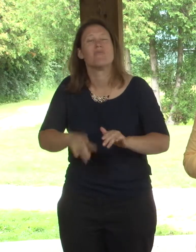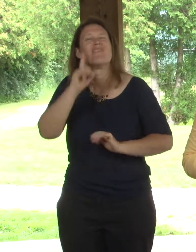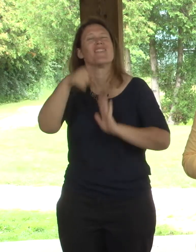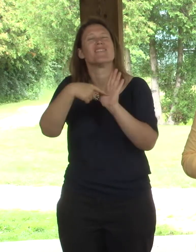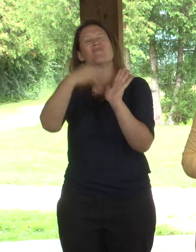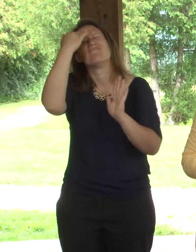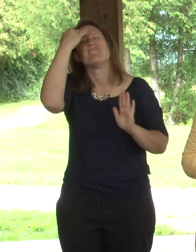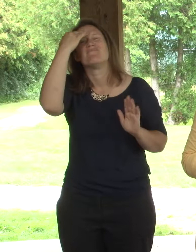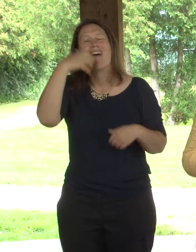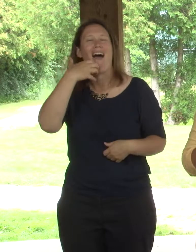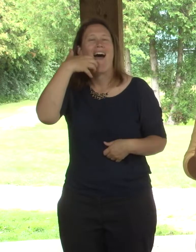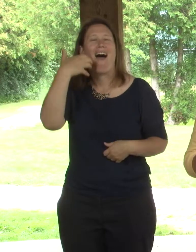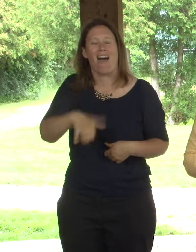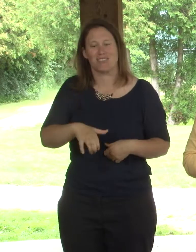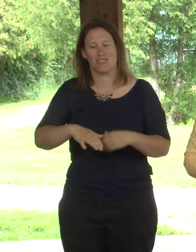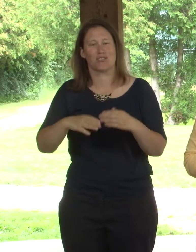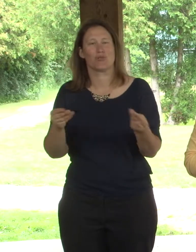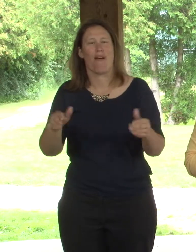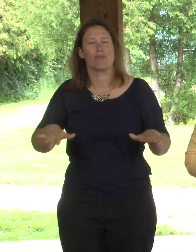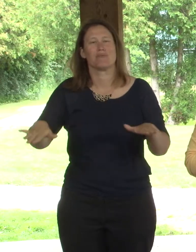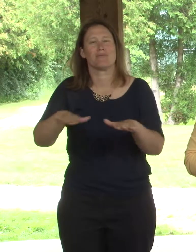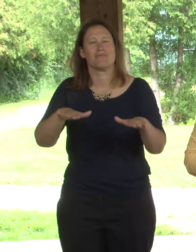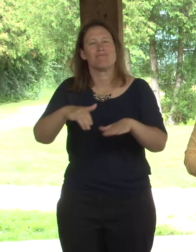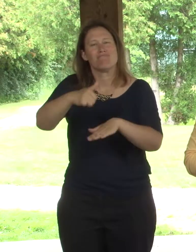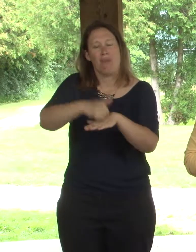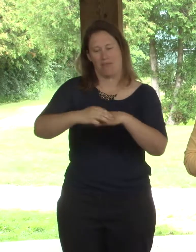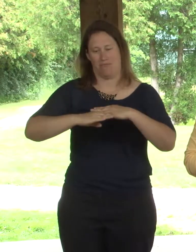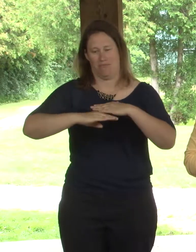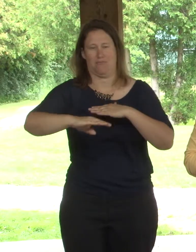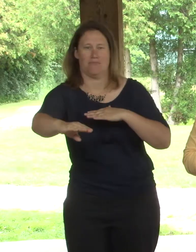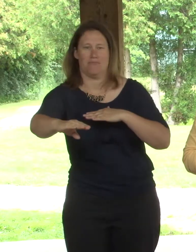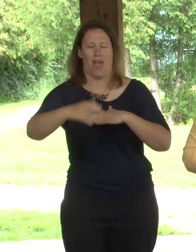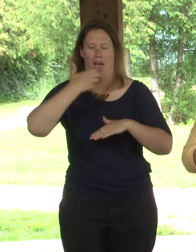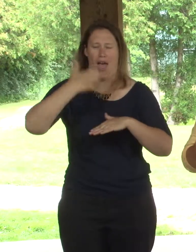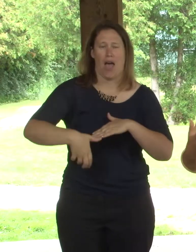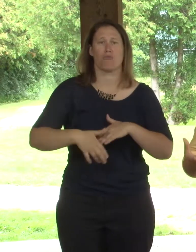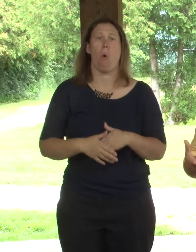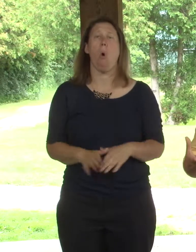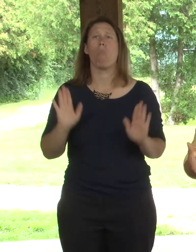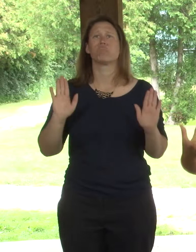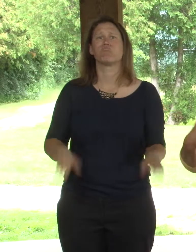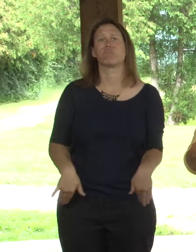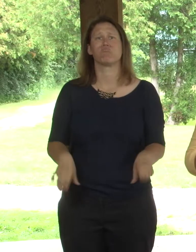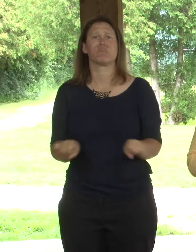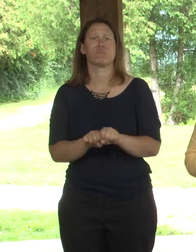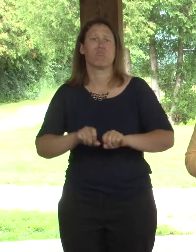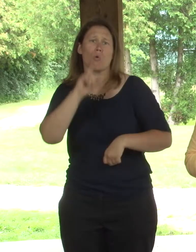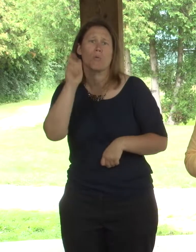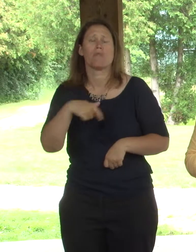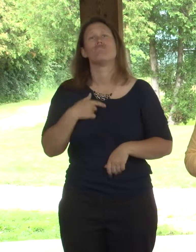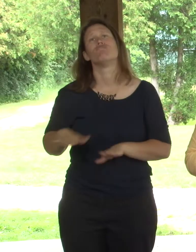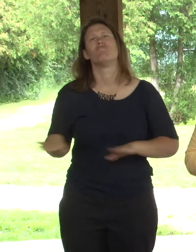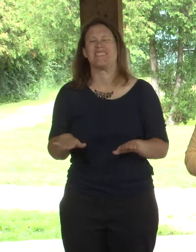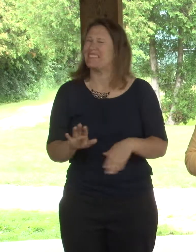hot pavement in bare feet may not be a good practice for our feet. Regular exercise. Again, I talked about